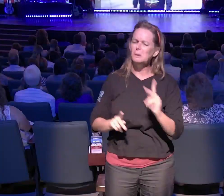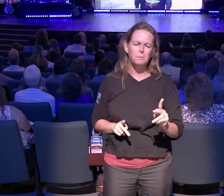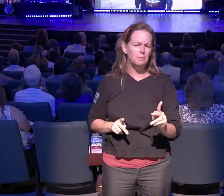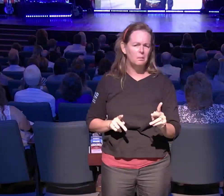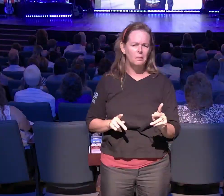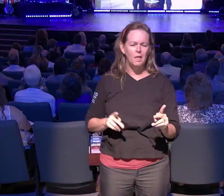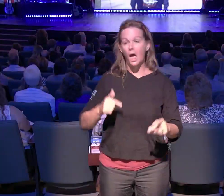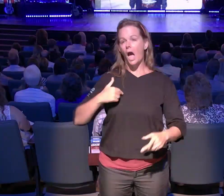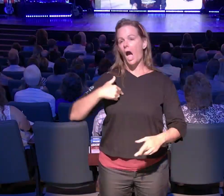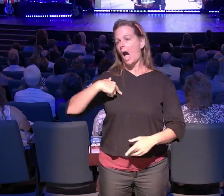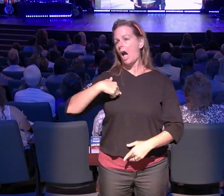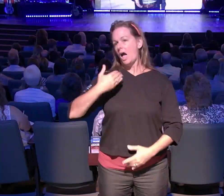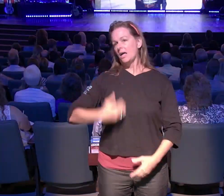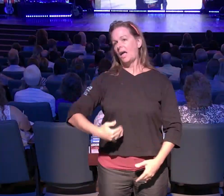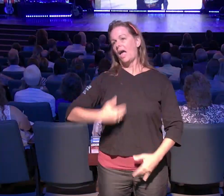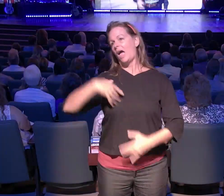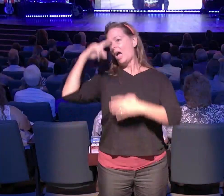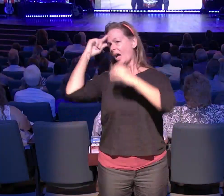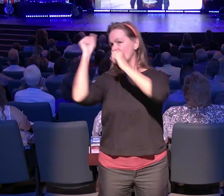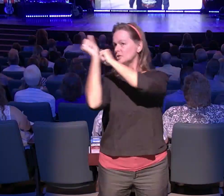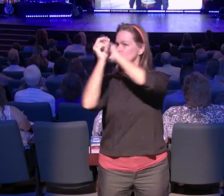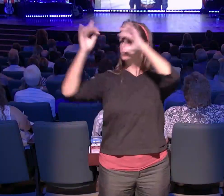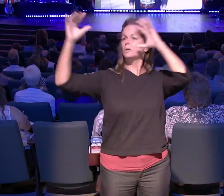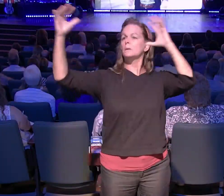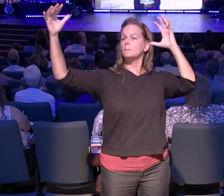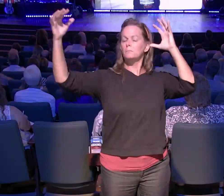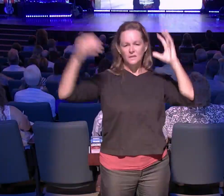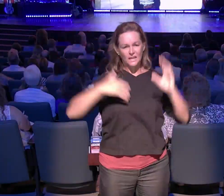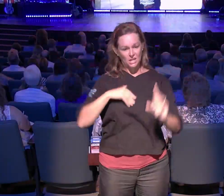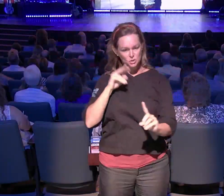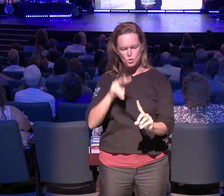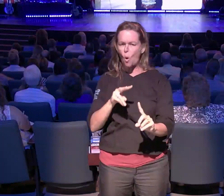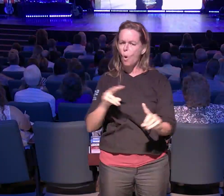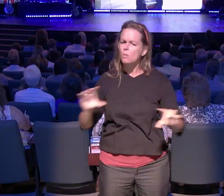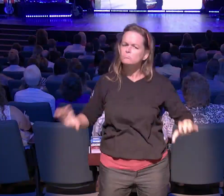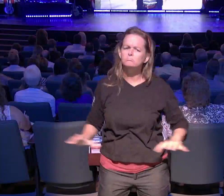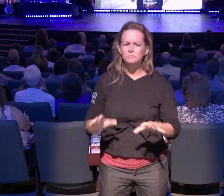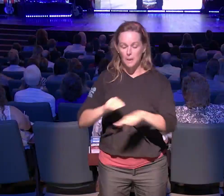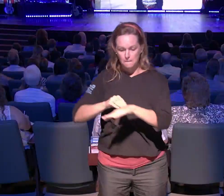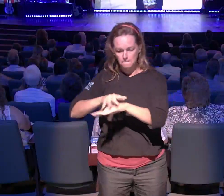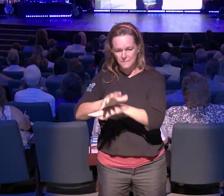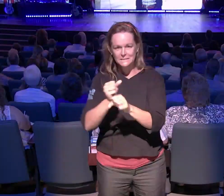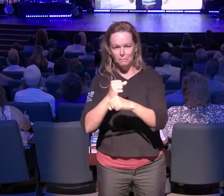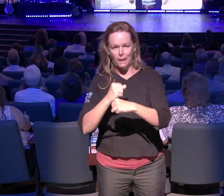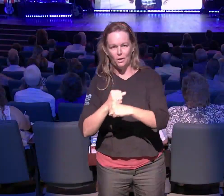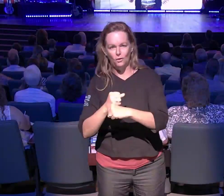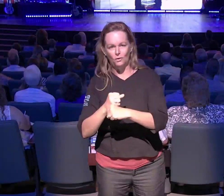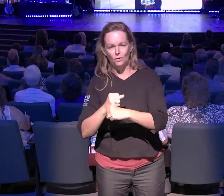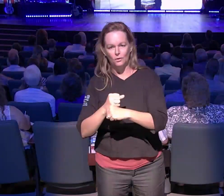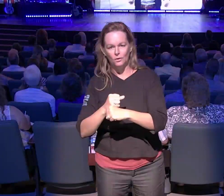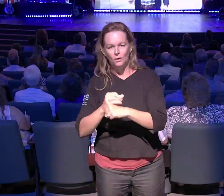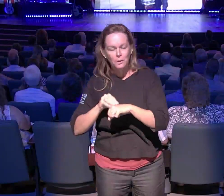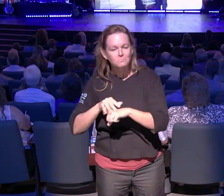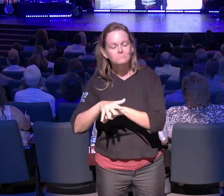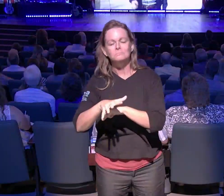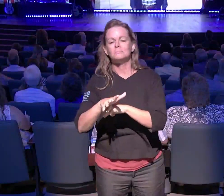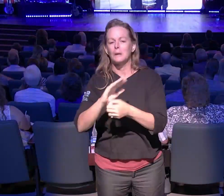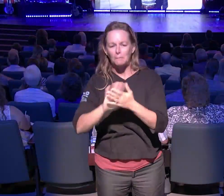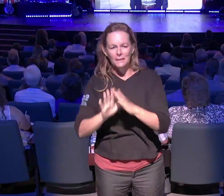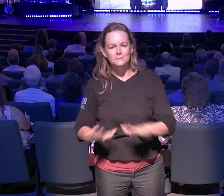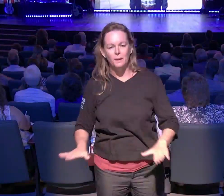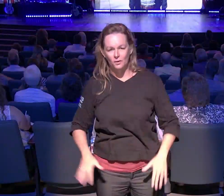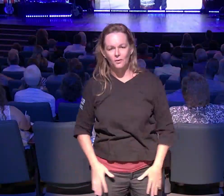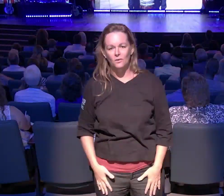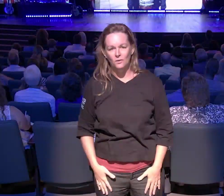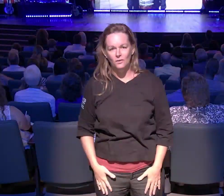speech. Martin Luther King was a man who worked for peace. With every bone in his body, he fought for peace. He was a